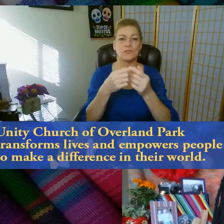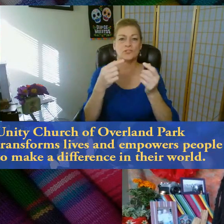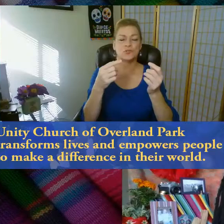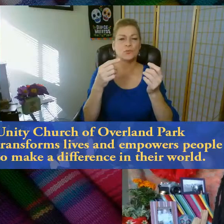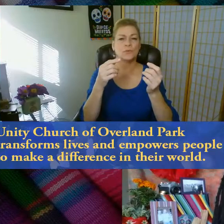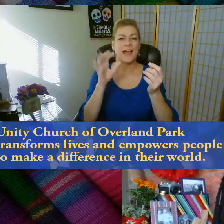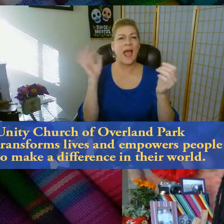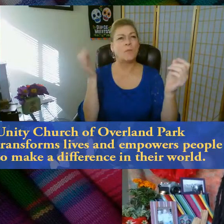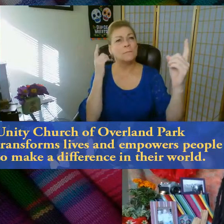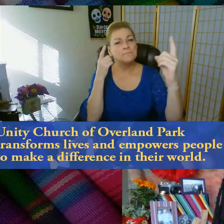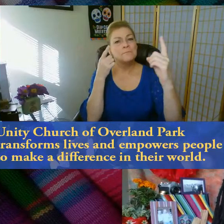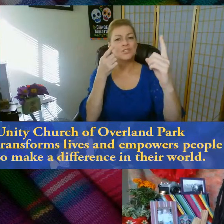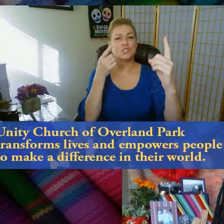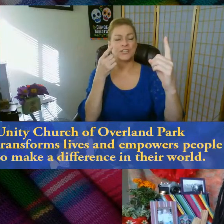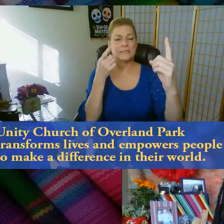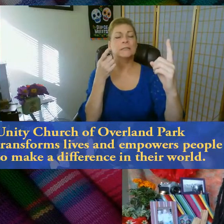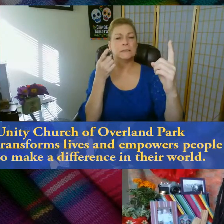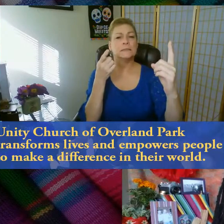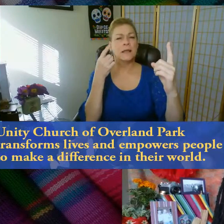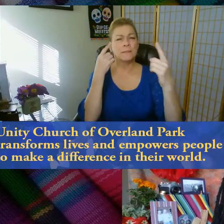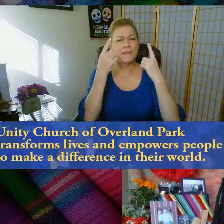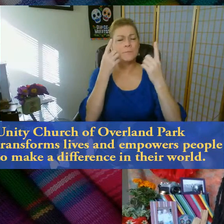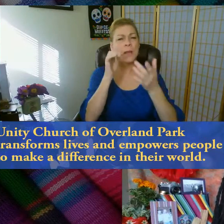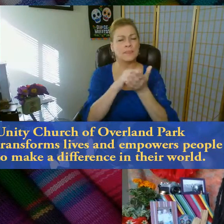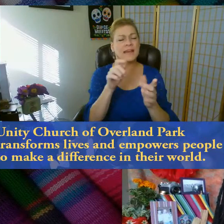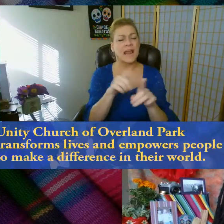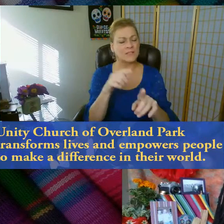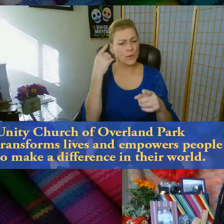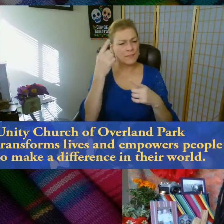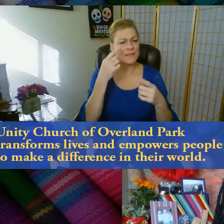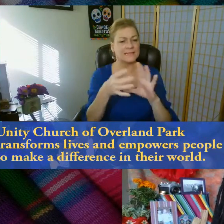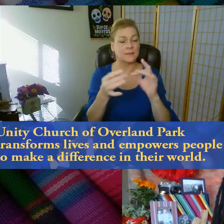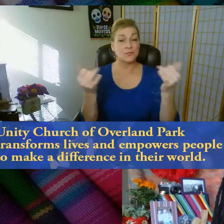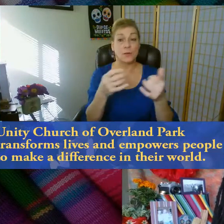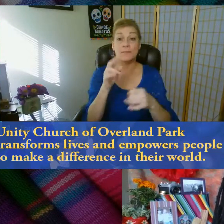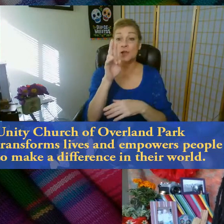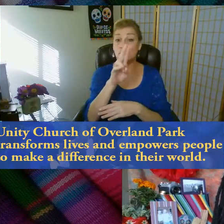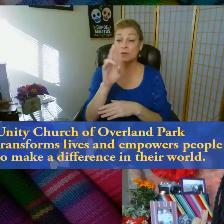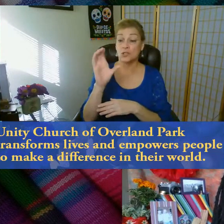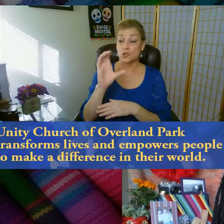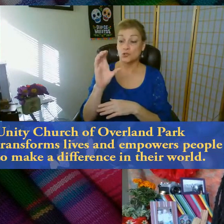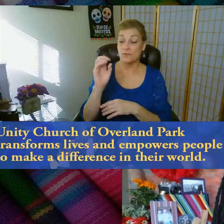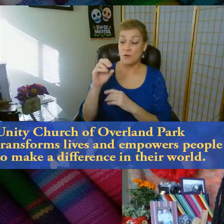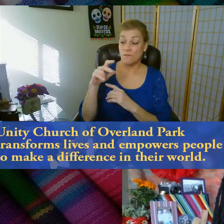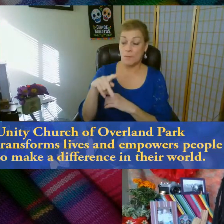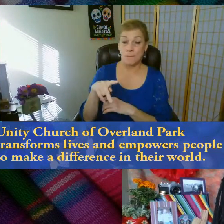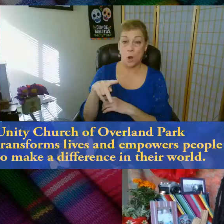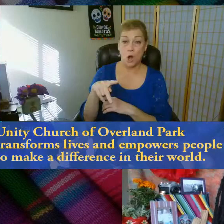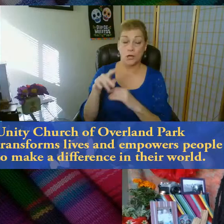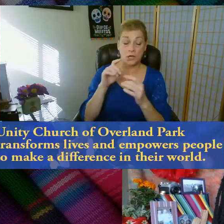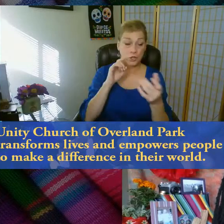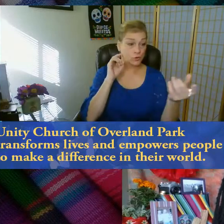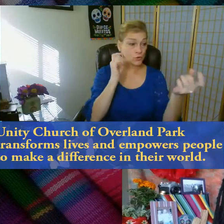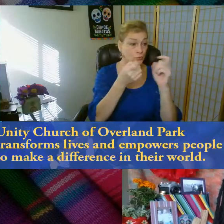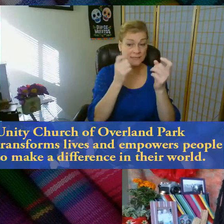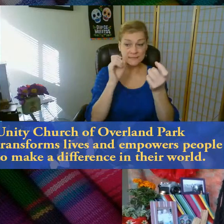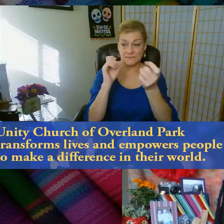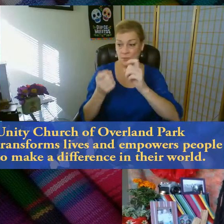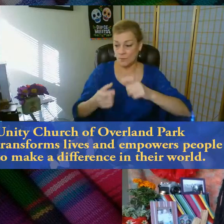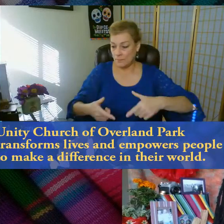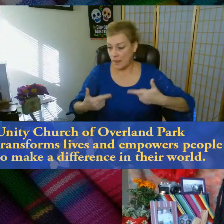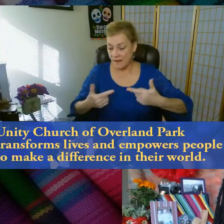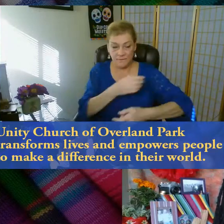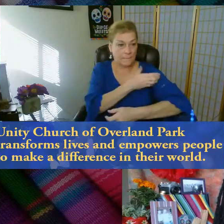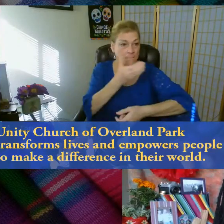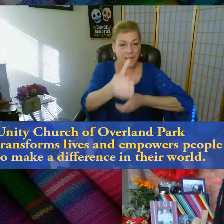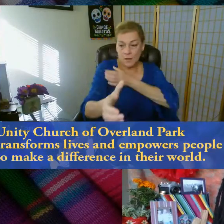our mission. So think of it as we say our statement together. Unity Church of Overland Park transforms lives and